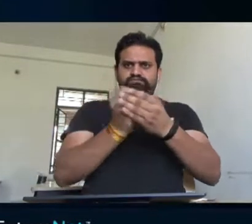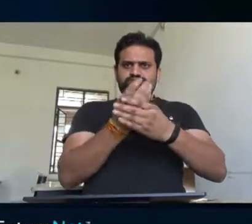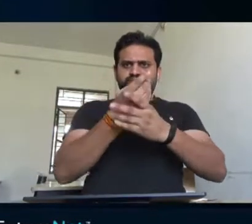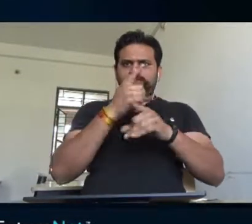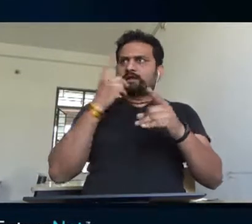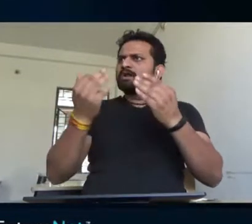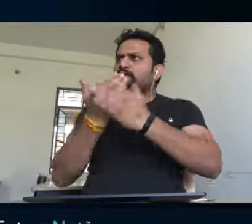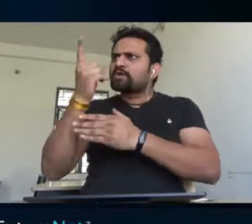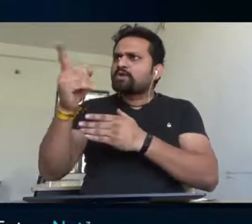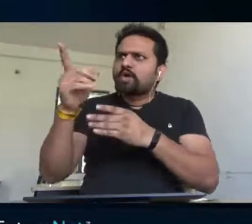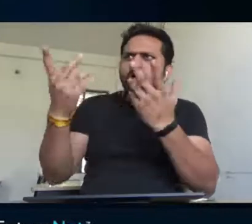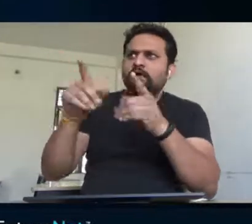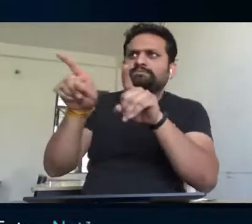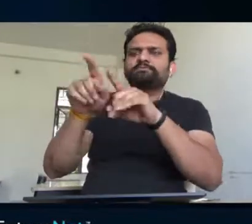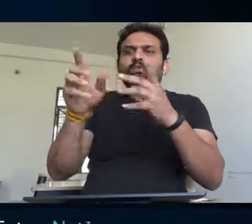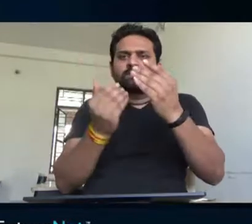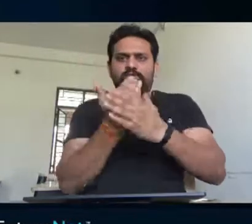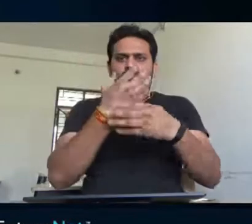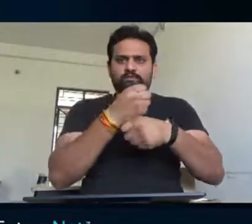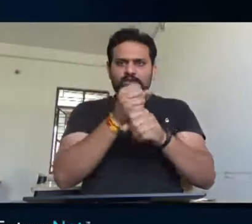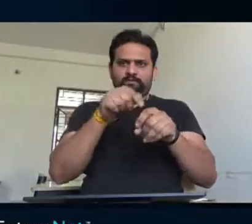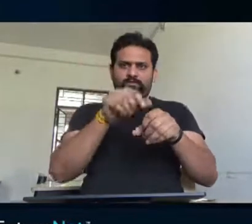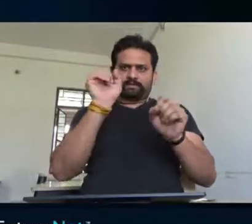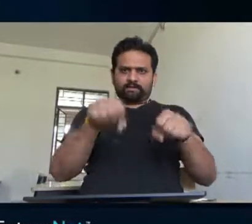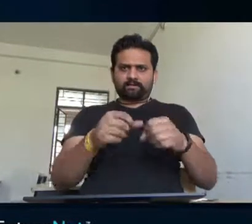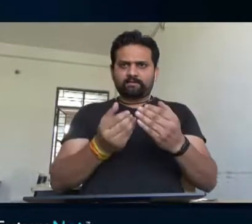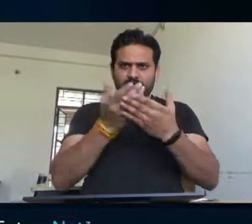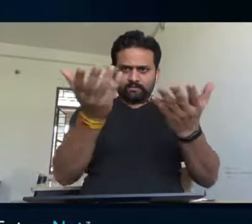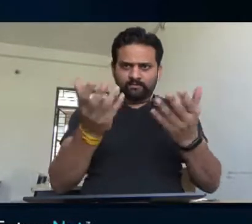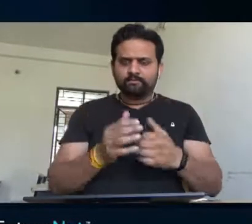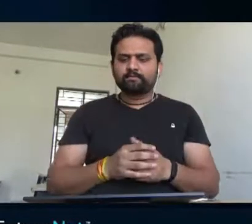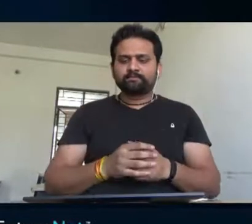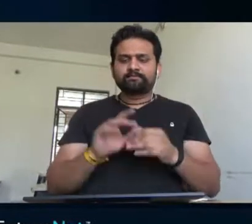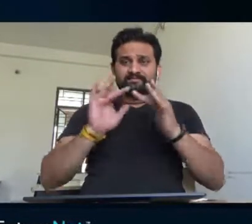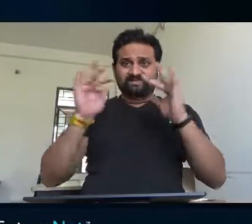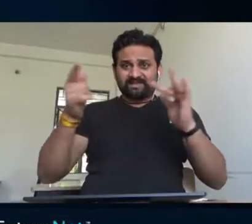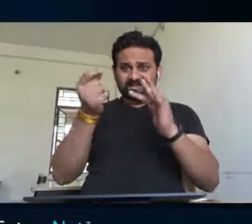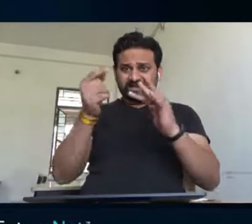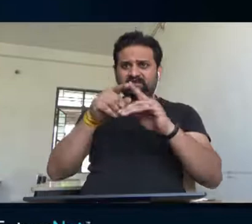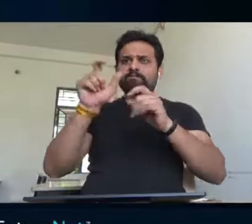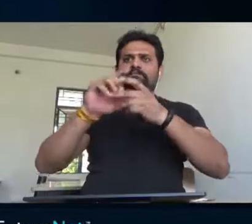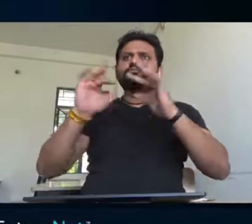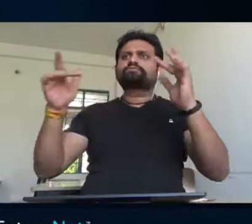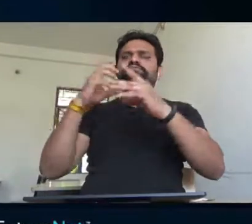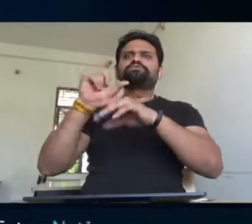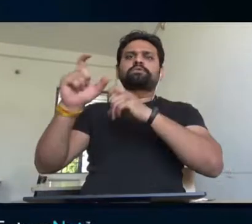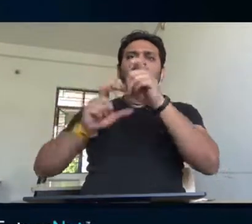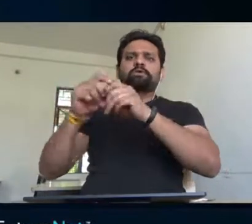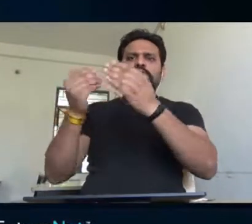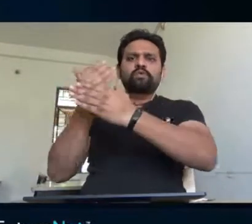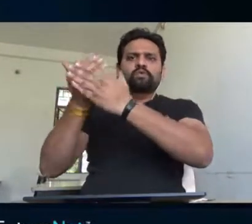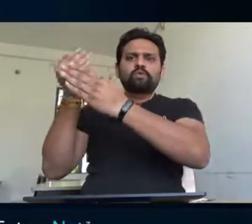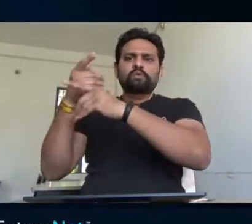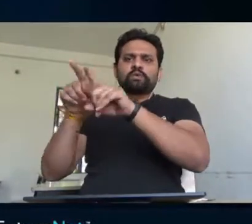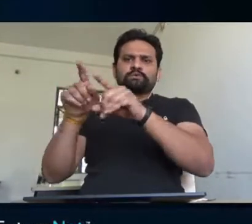problem. And we are a modern company. We see the future in the cryptocurrencies, and that's the reason why we want to work as much as